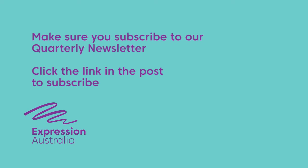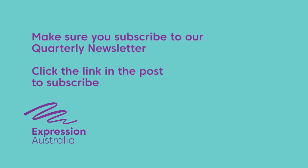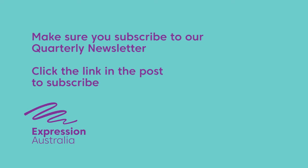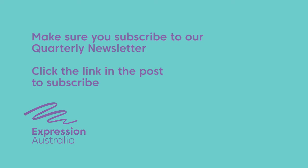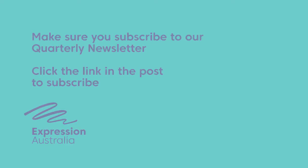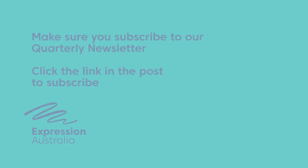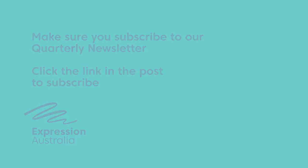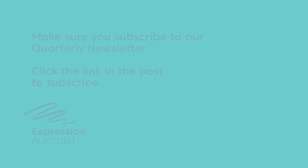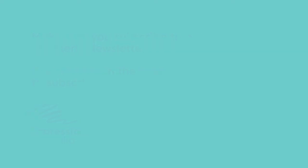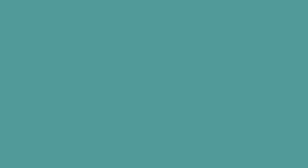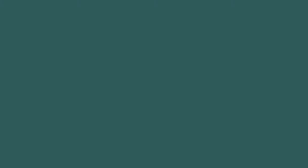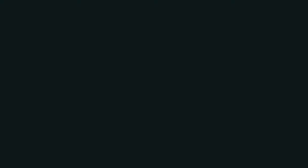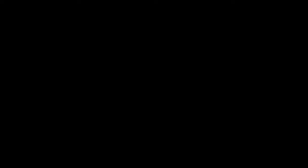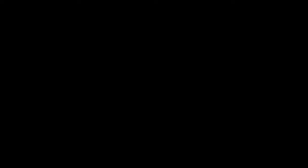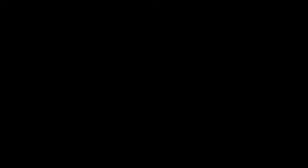Thank you.